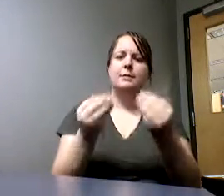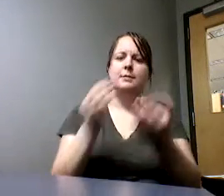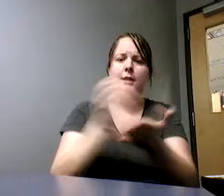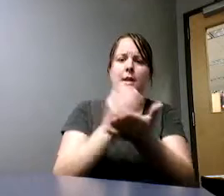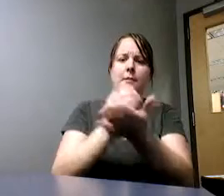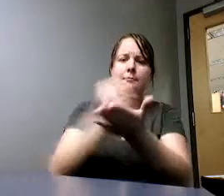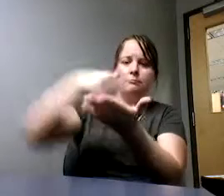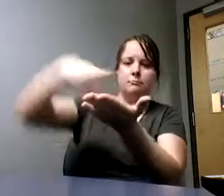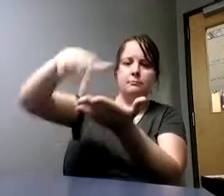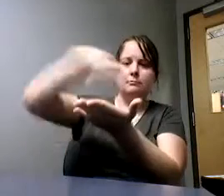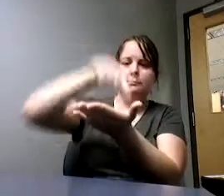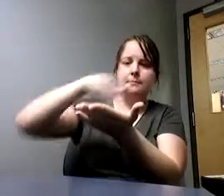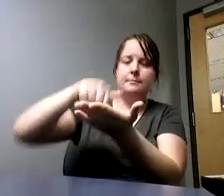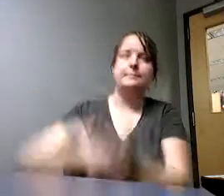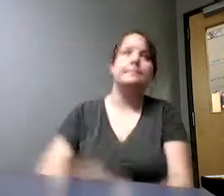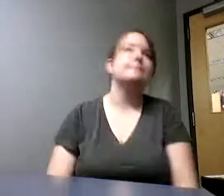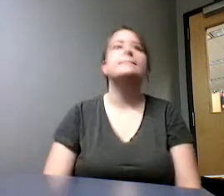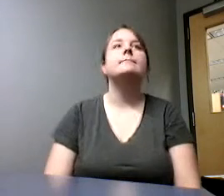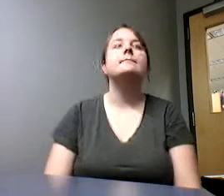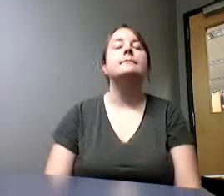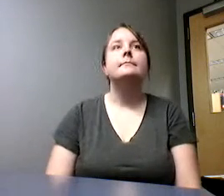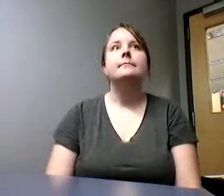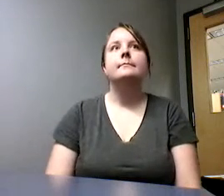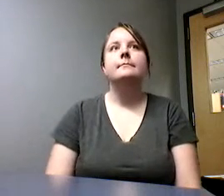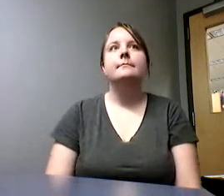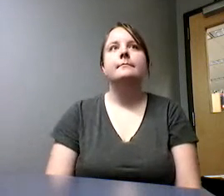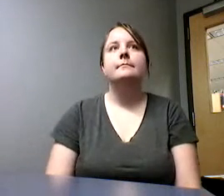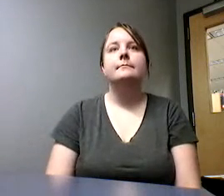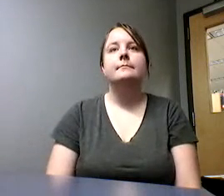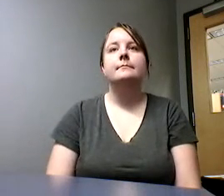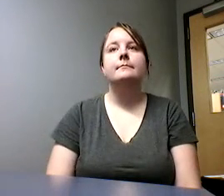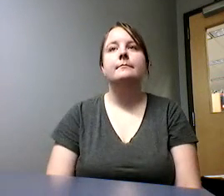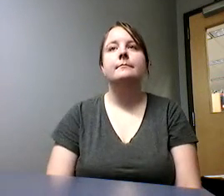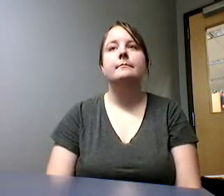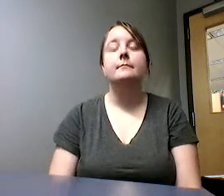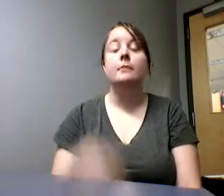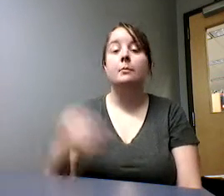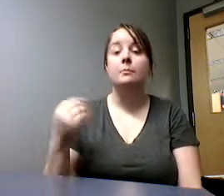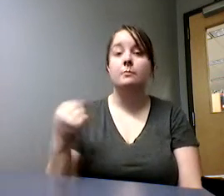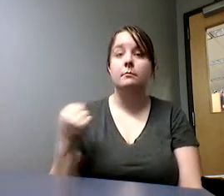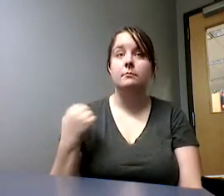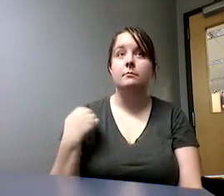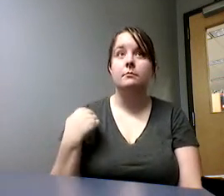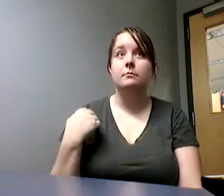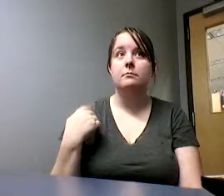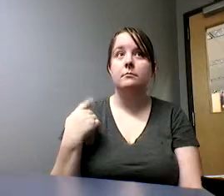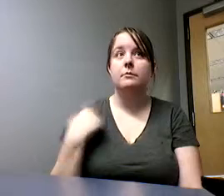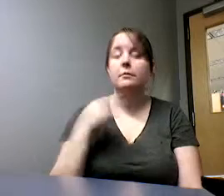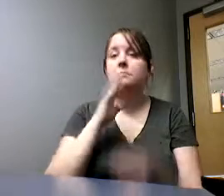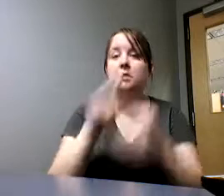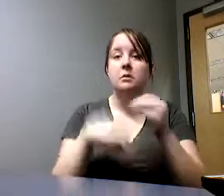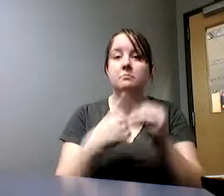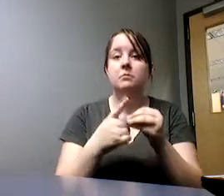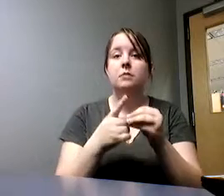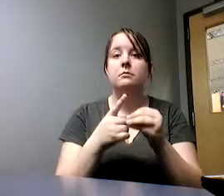this, we'll do it here in just a little bit. One time I was talking about condensation with these 4th grade kids, and I asked them, I told them, here's a glass, it's got water